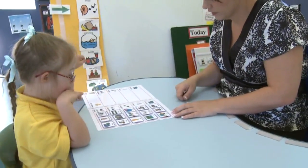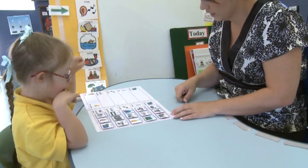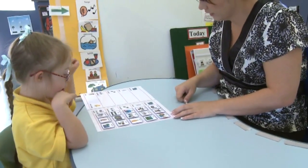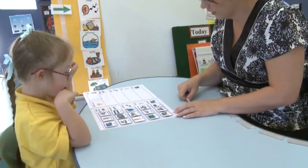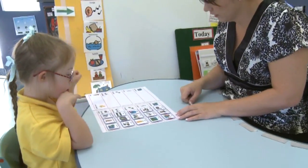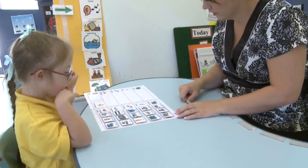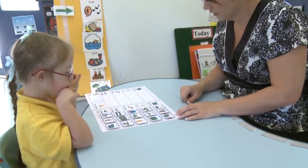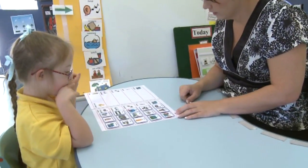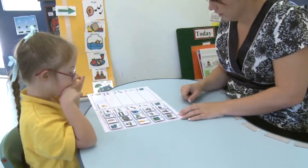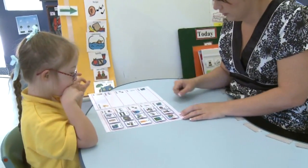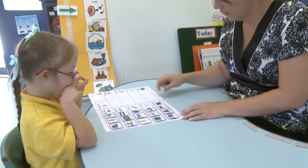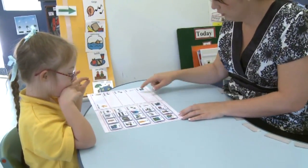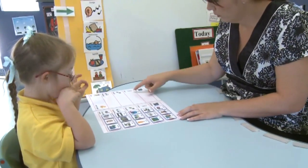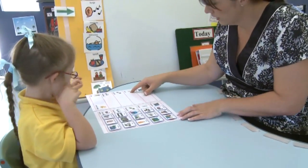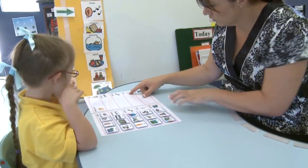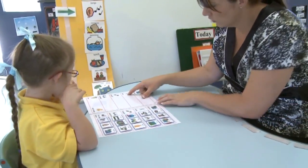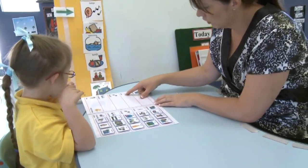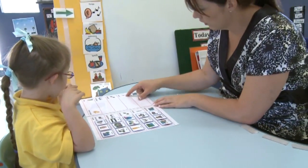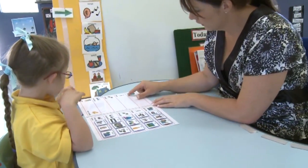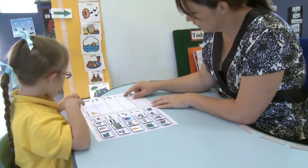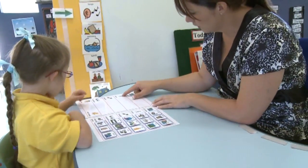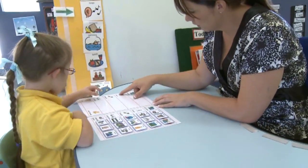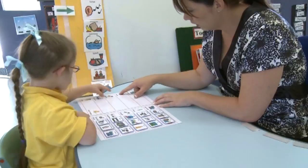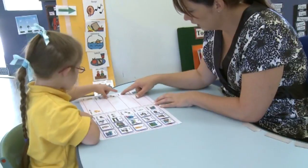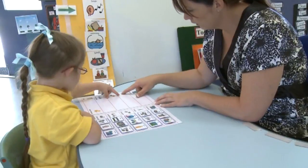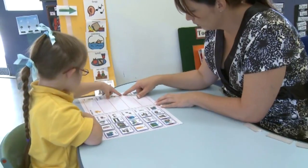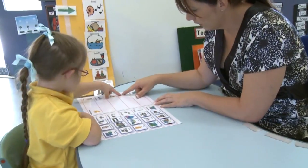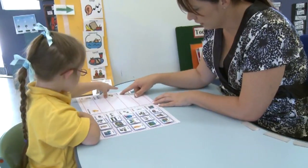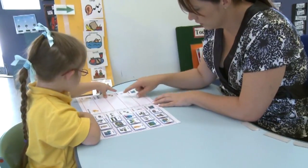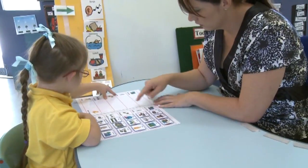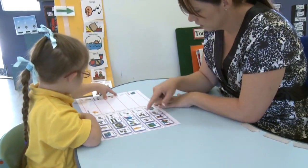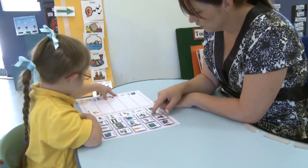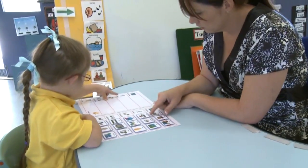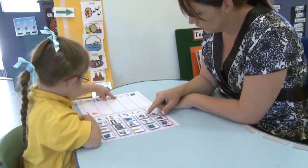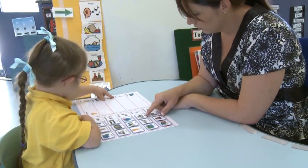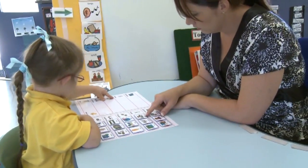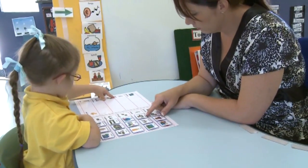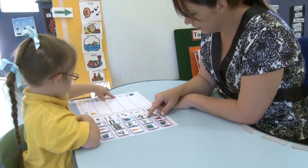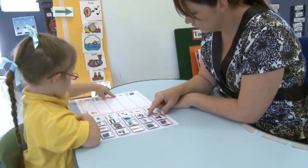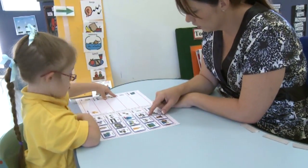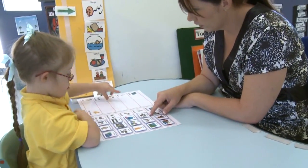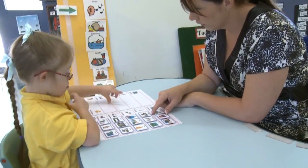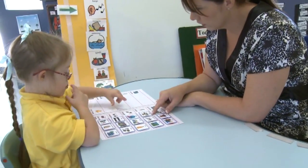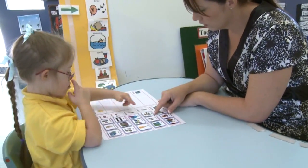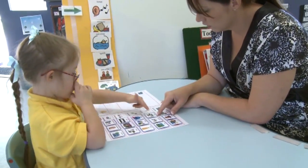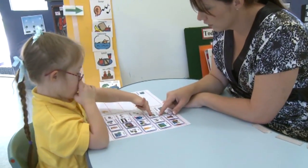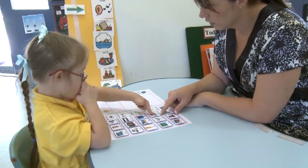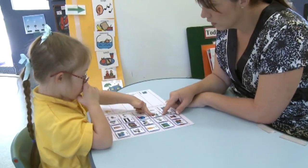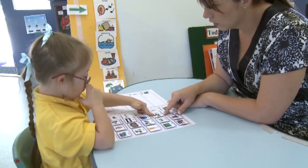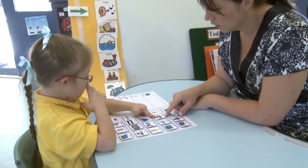Yeah. And then where did you go? This says I went. The aim here is to help Grace talk about her actual